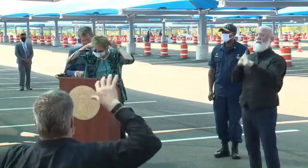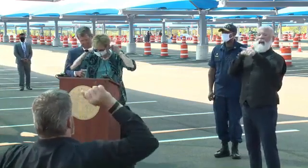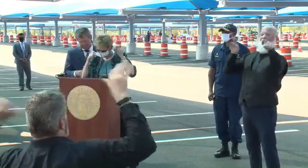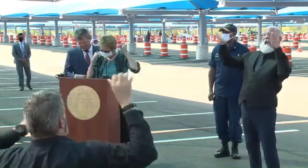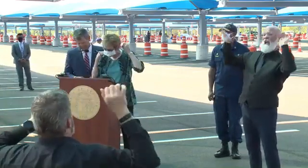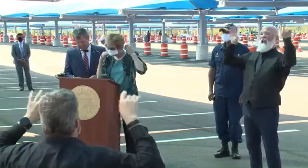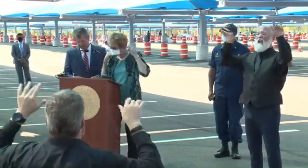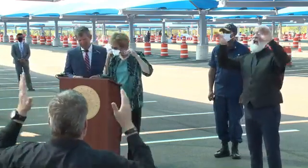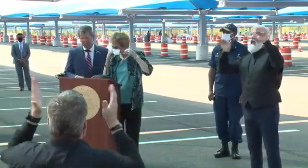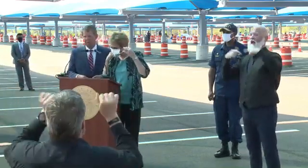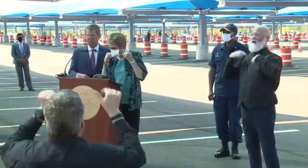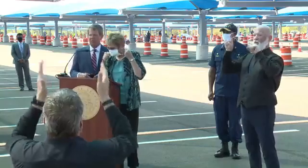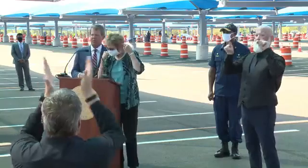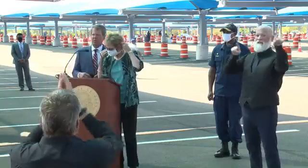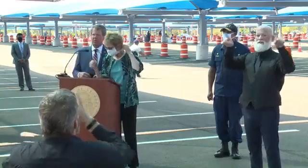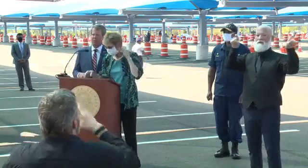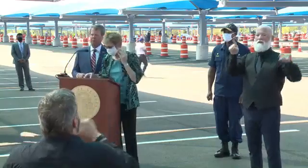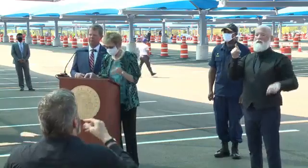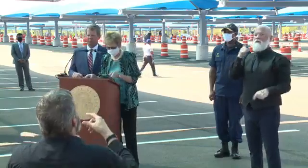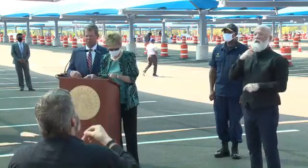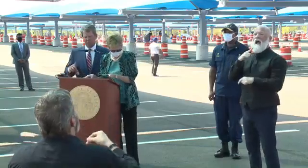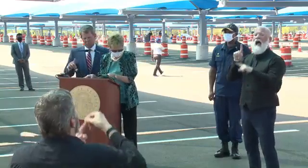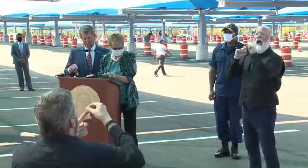Let me just add something. Sure.